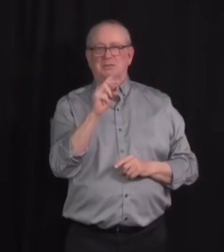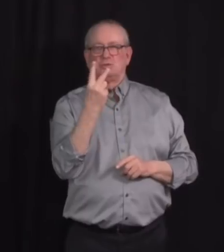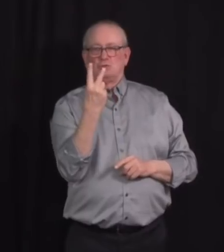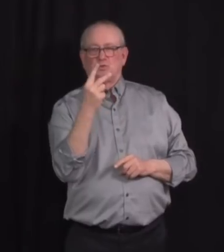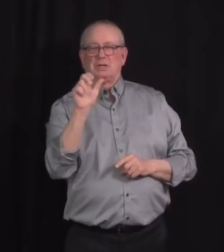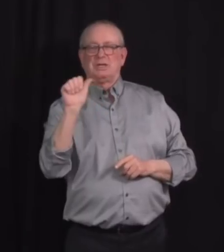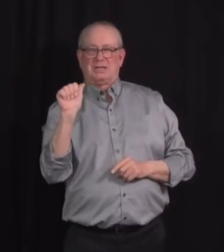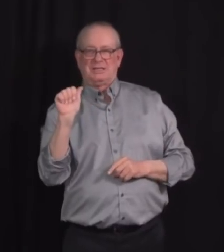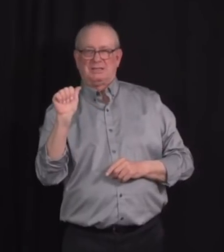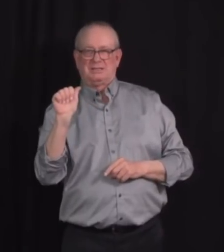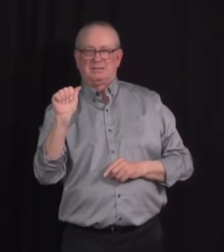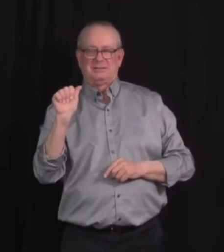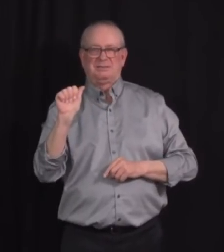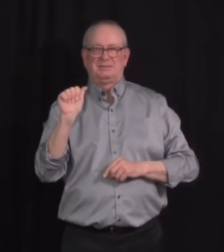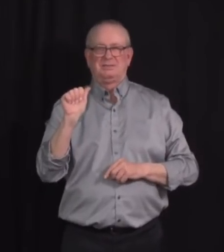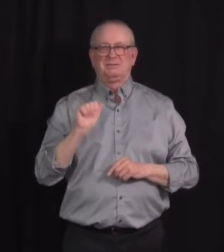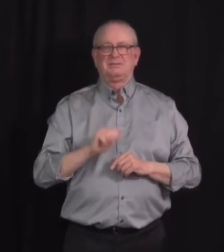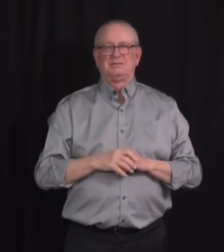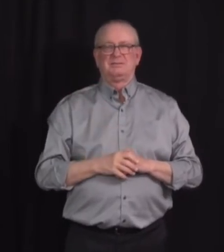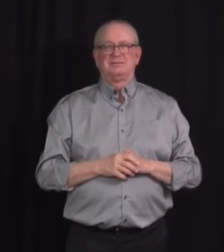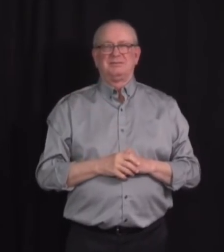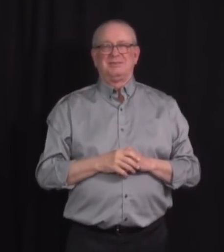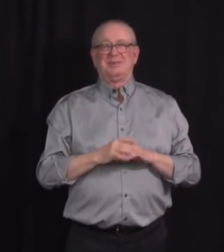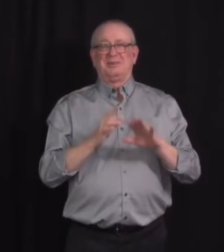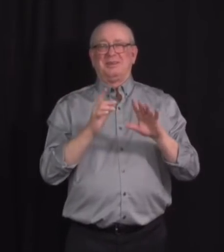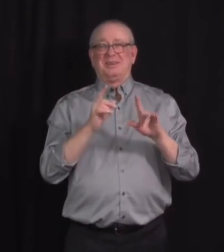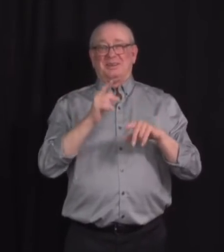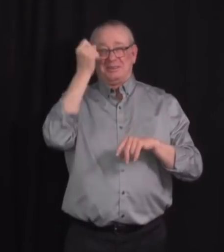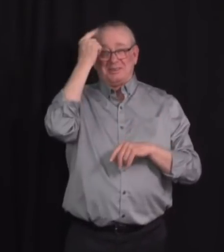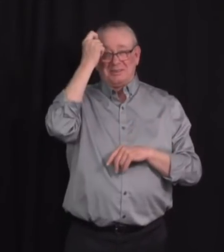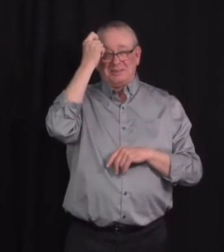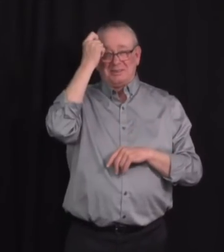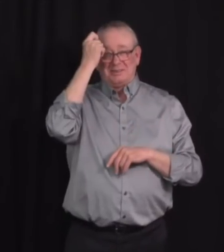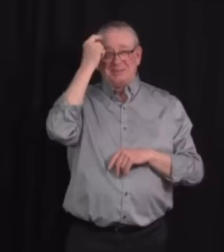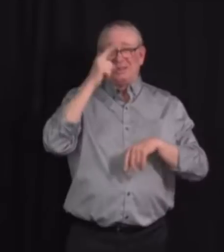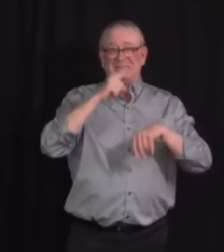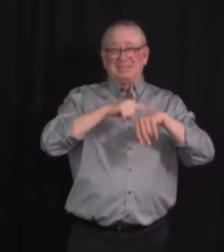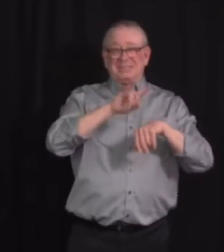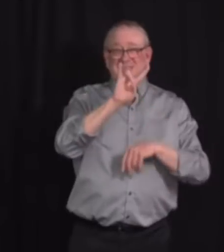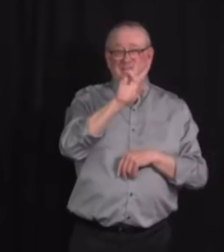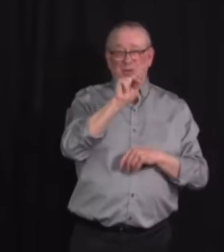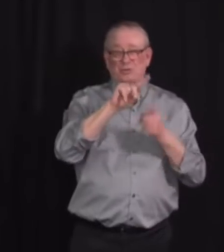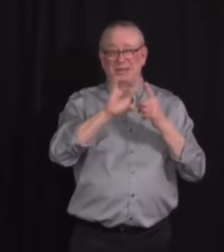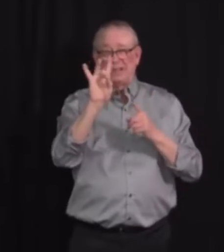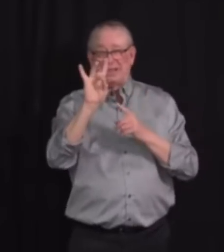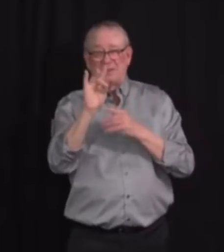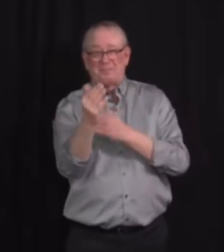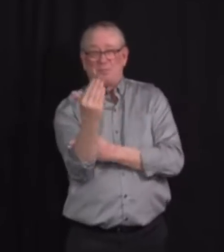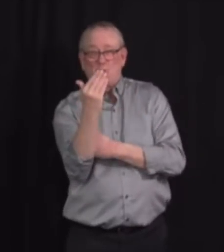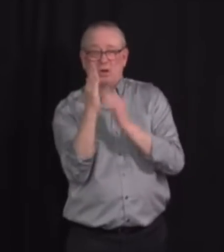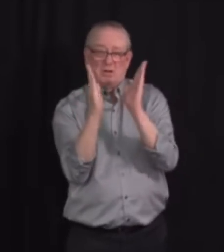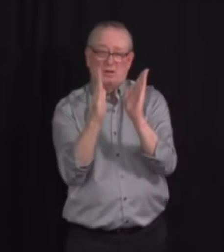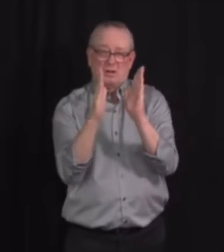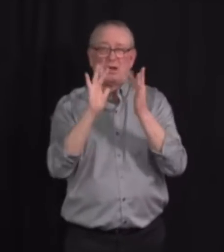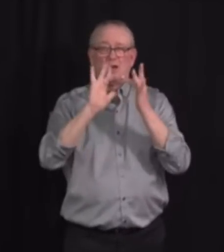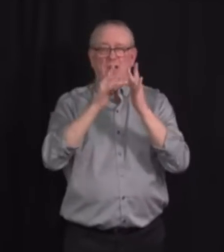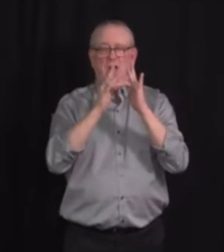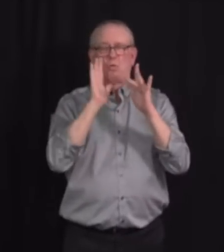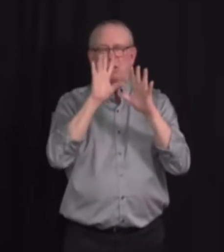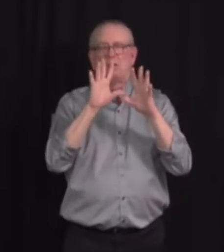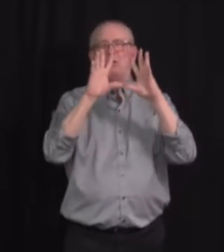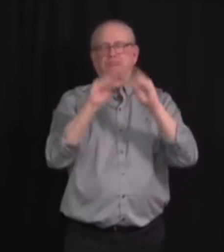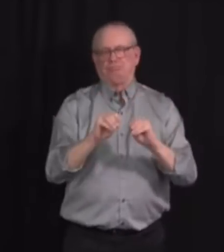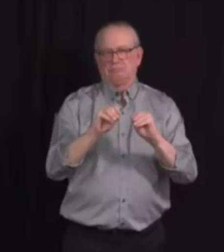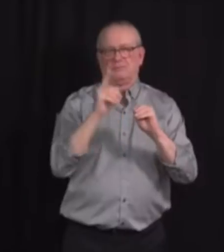booking tool will be offline for 30 minutes from 7:30 to 8:00 a.m. to prepare. And after that,